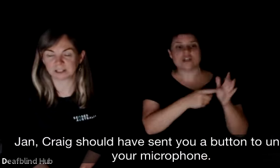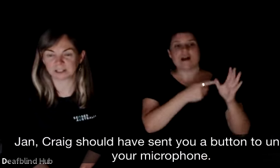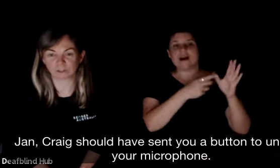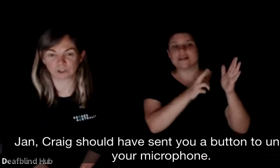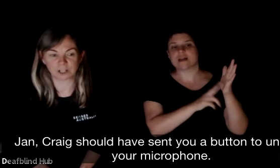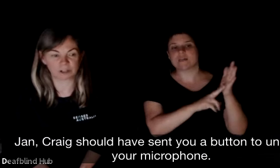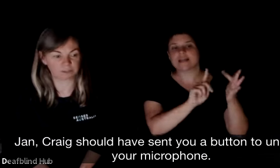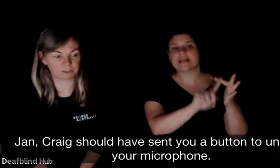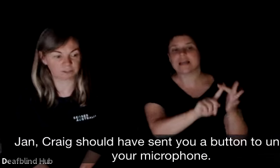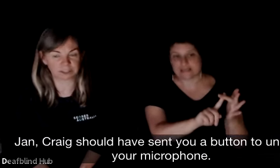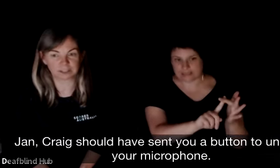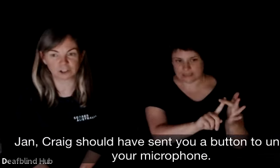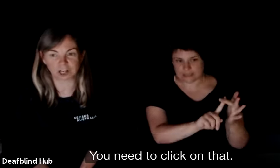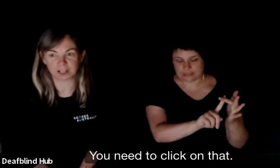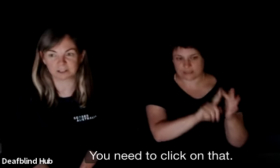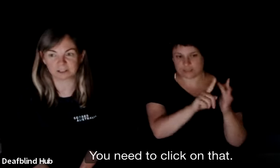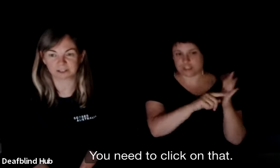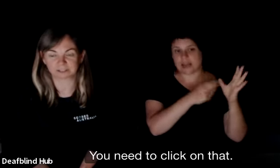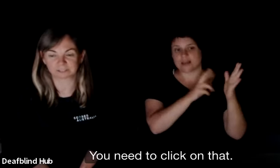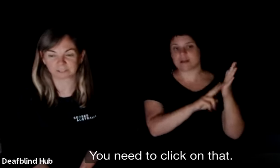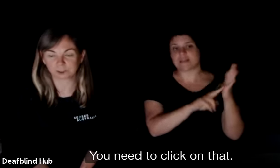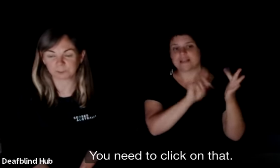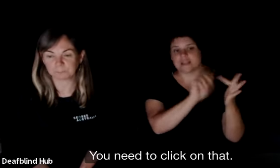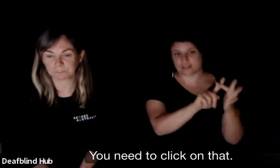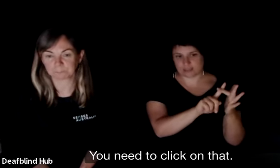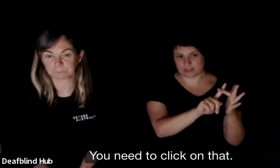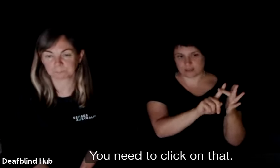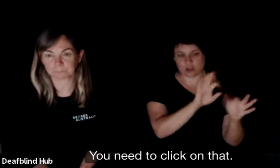Jane, not Janelle. Jan.